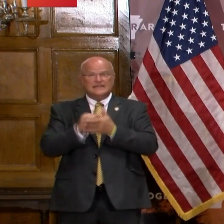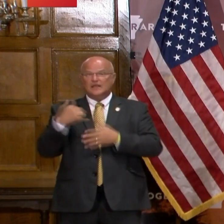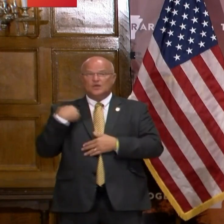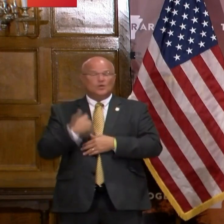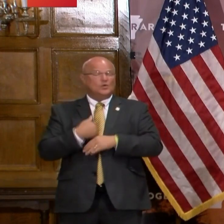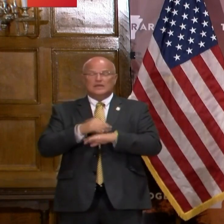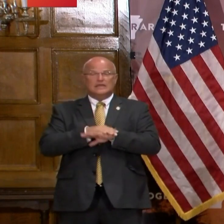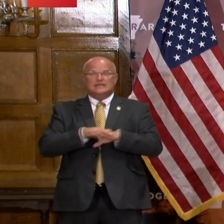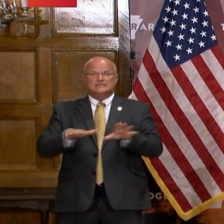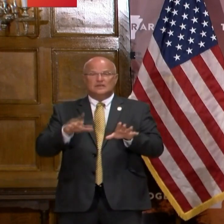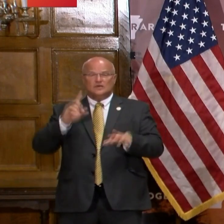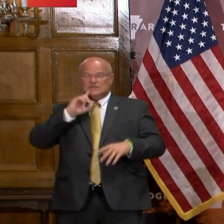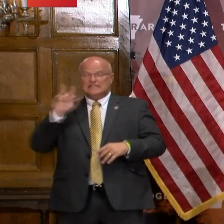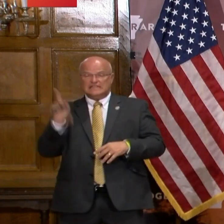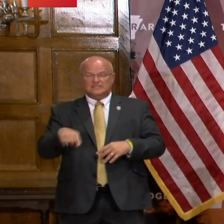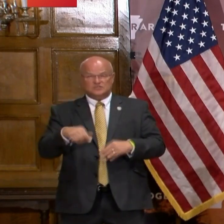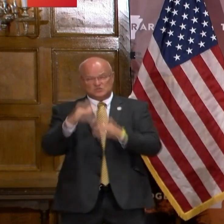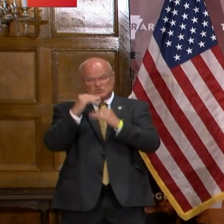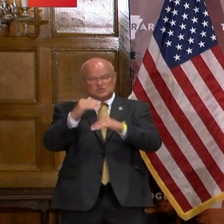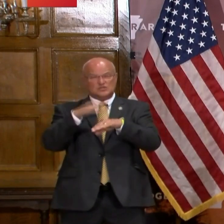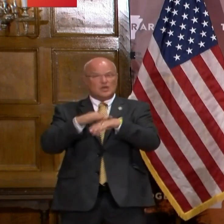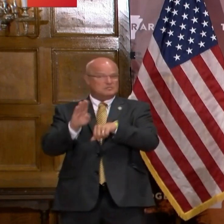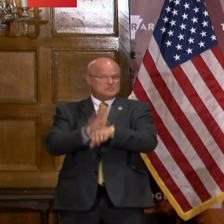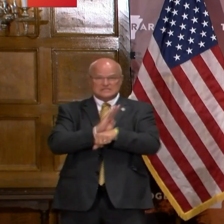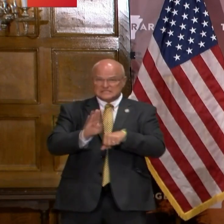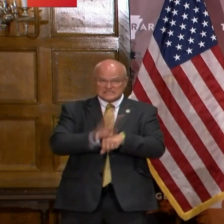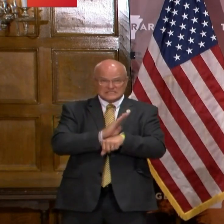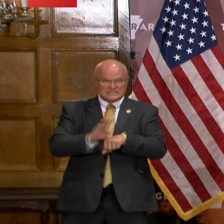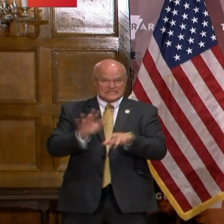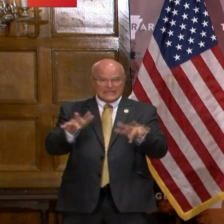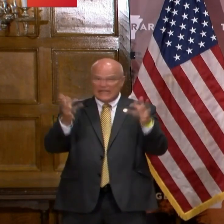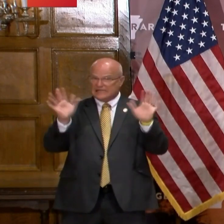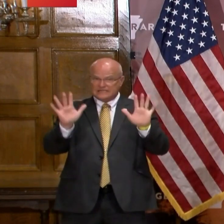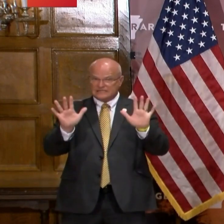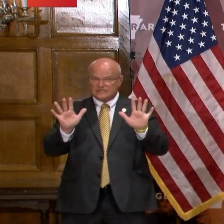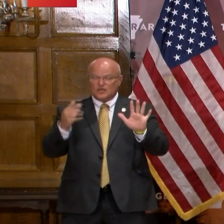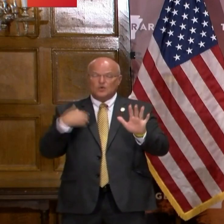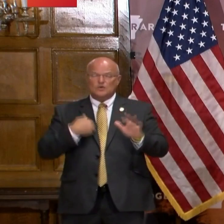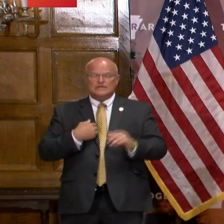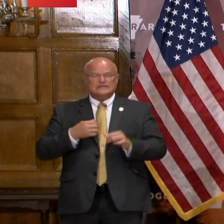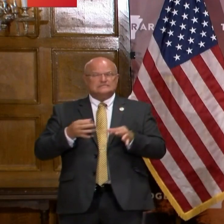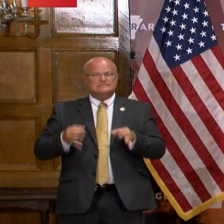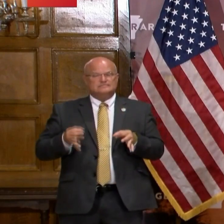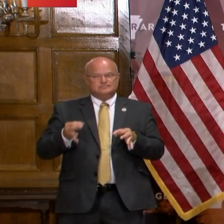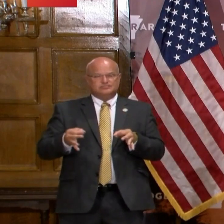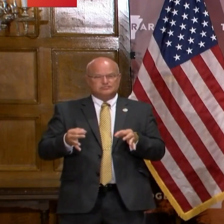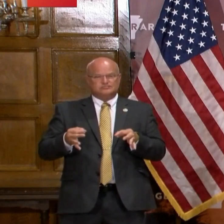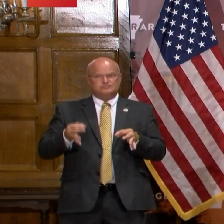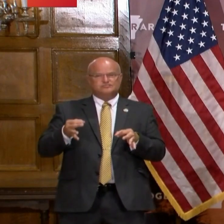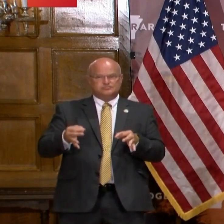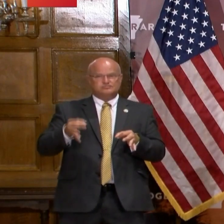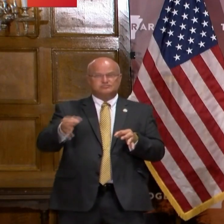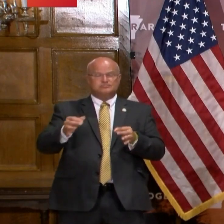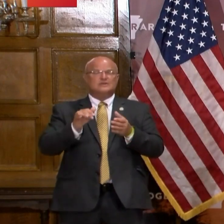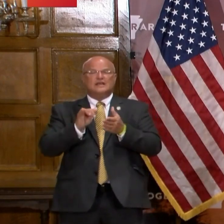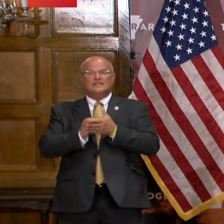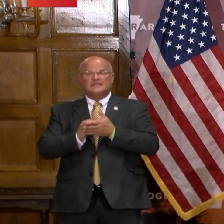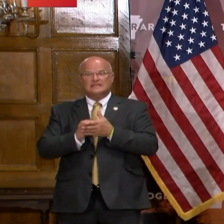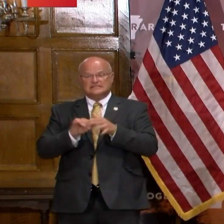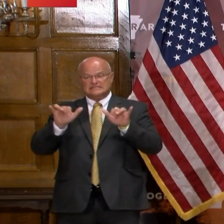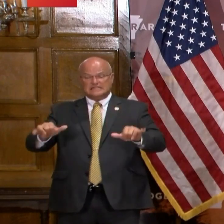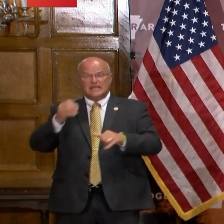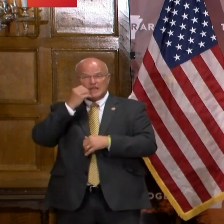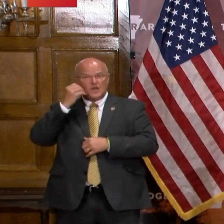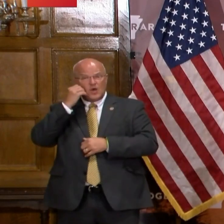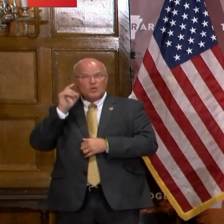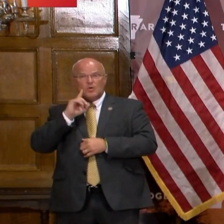do not issue restrictions on businesses lightly. We resisted the stay-at-home